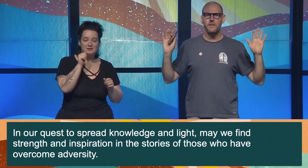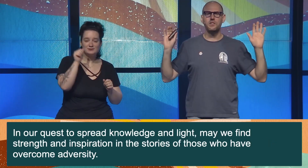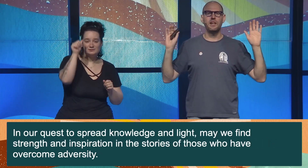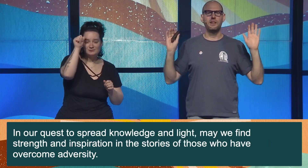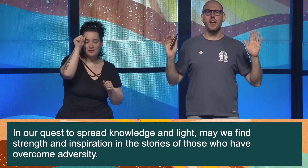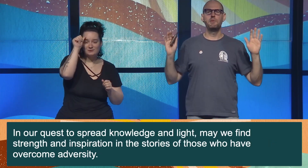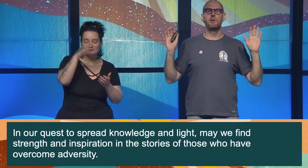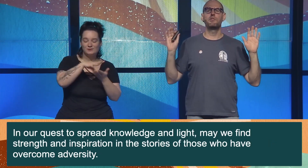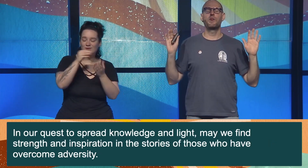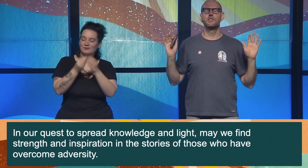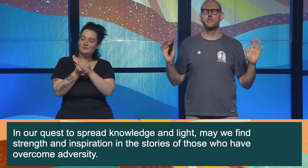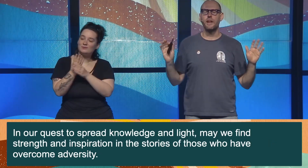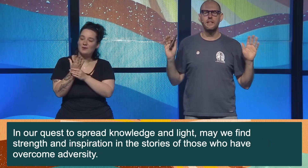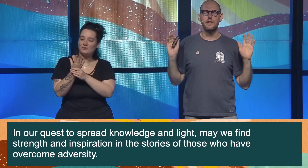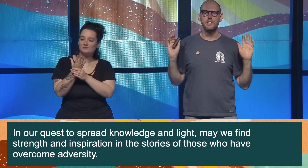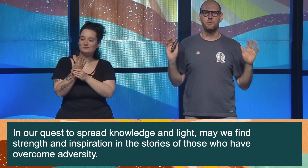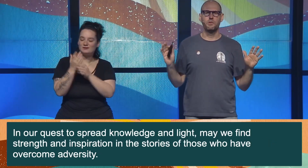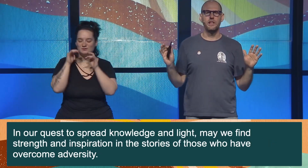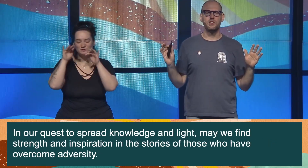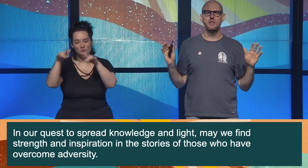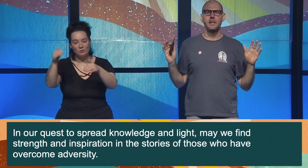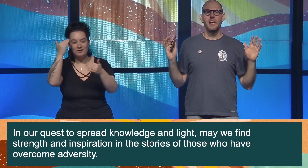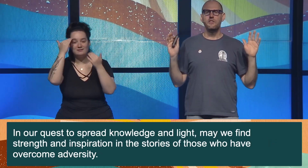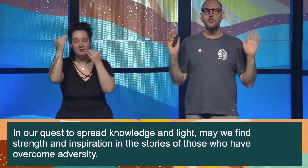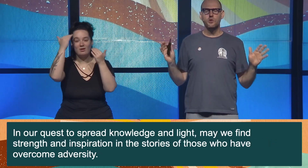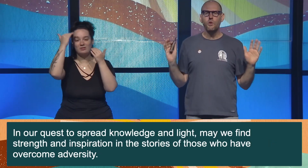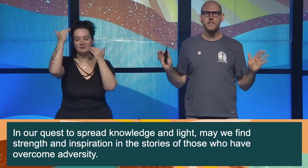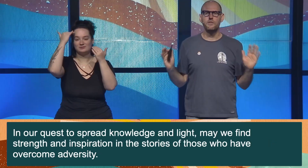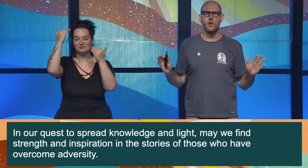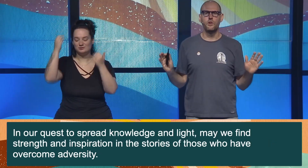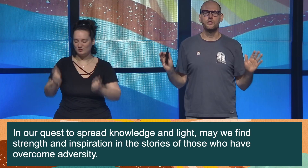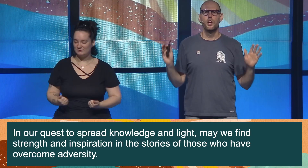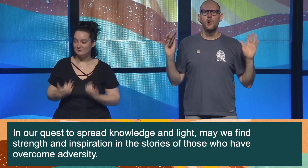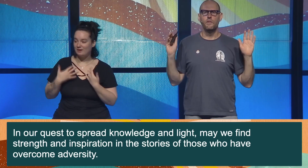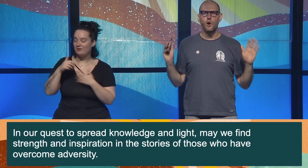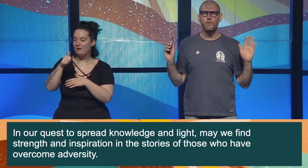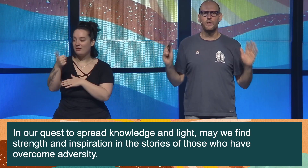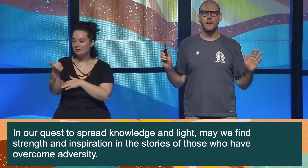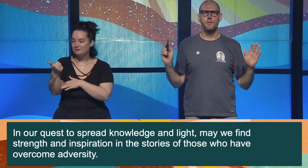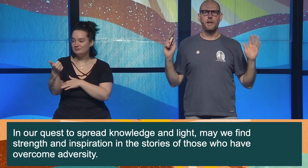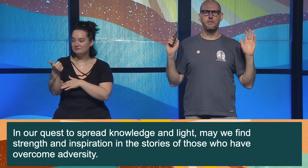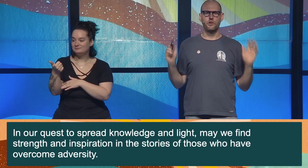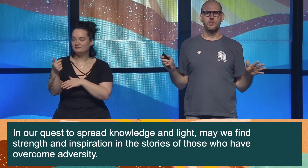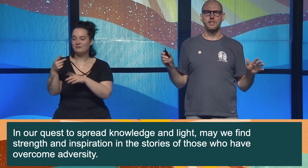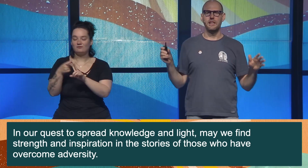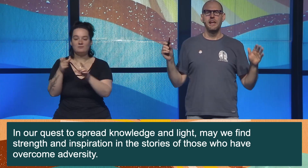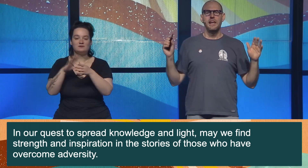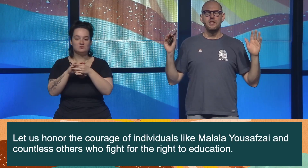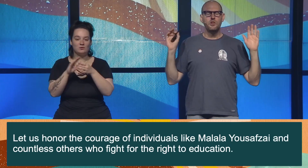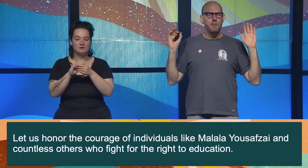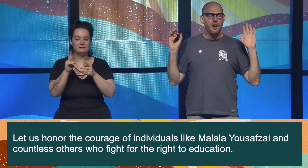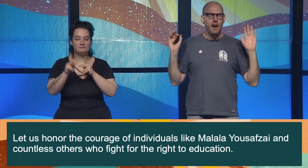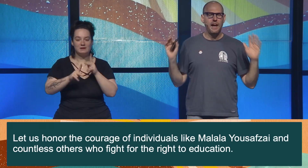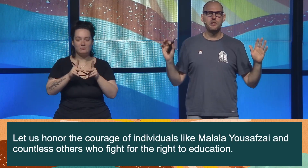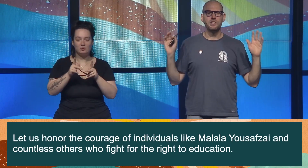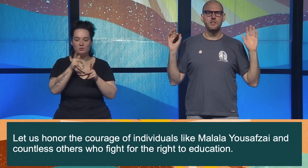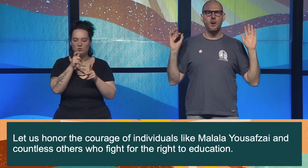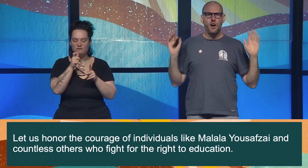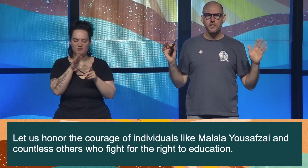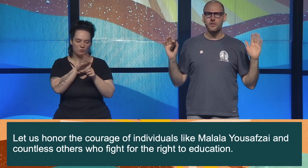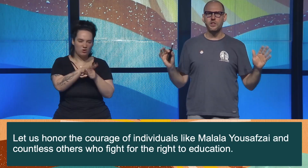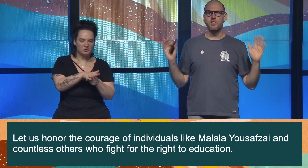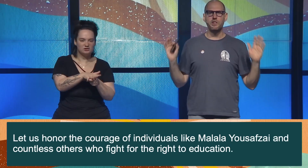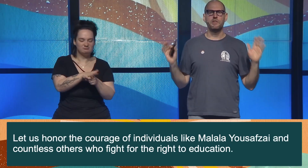spread knowledge and light, may we find strength and inspiration in the stories of those who have overcome adversity. And so may our